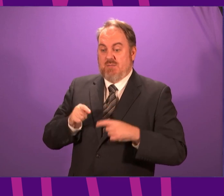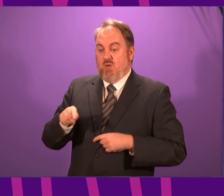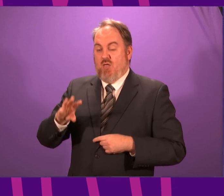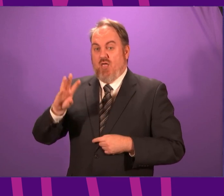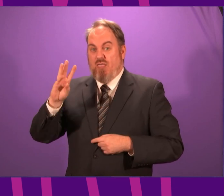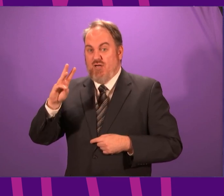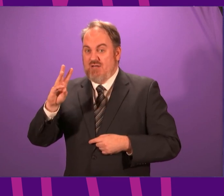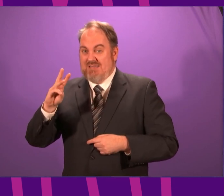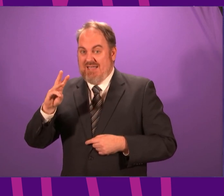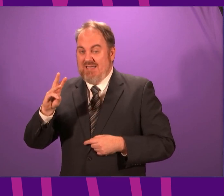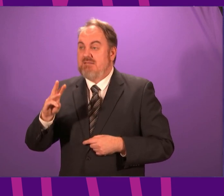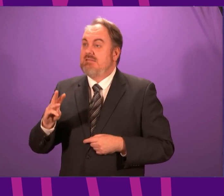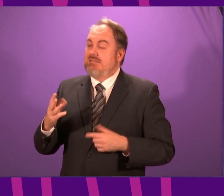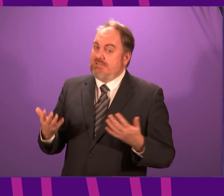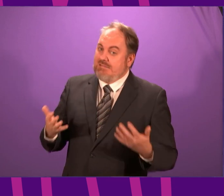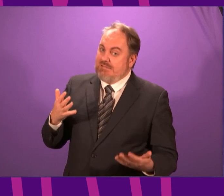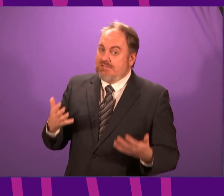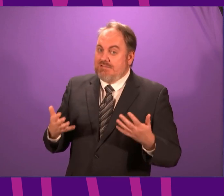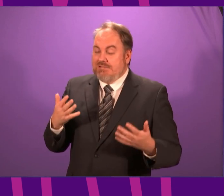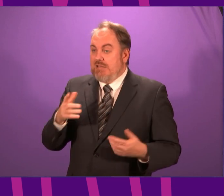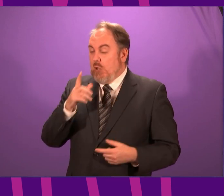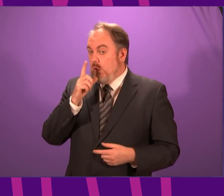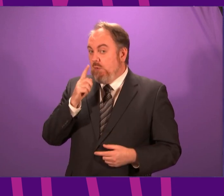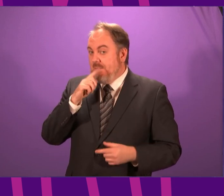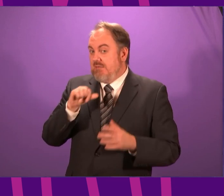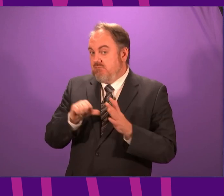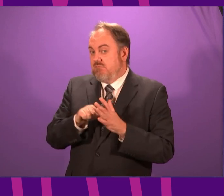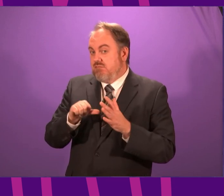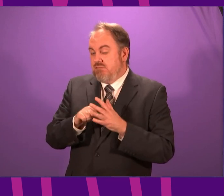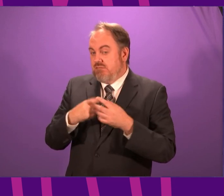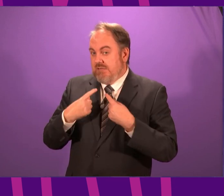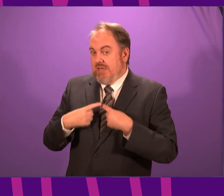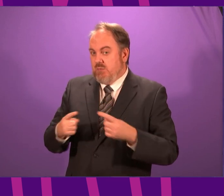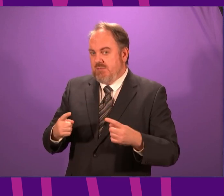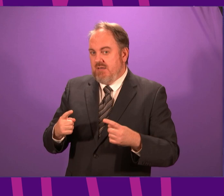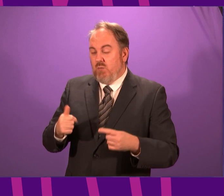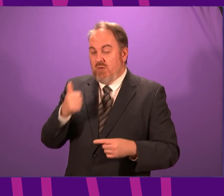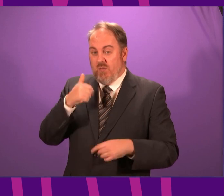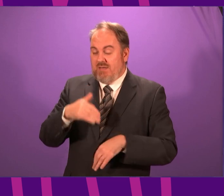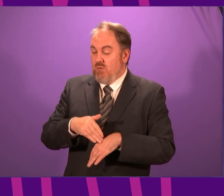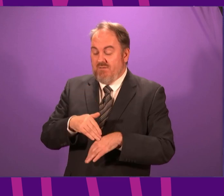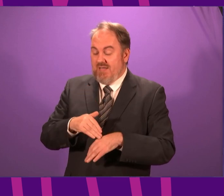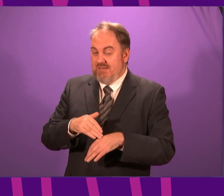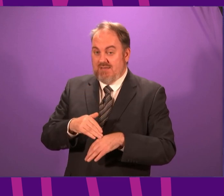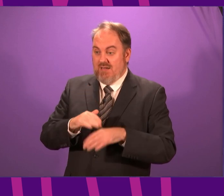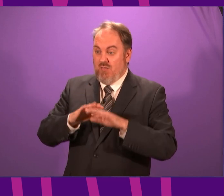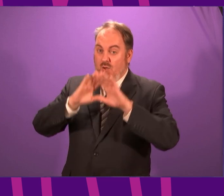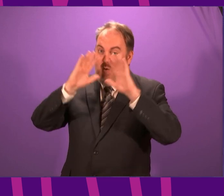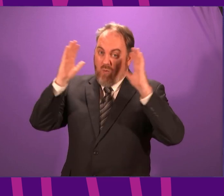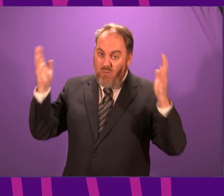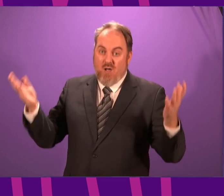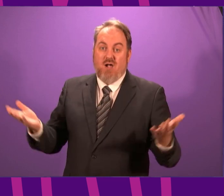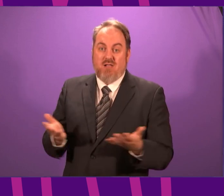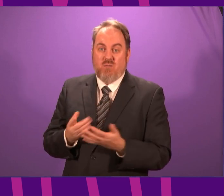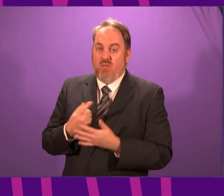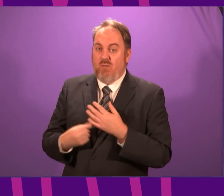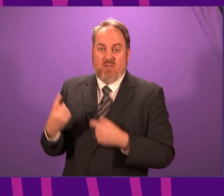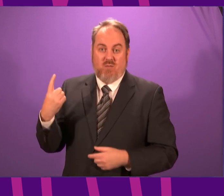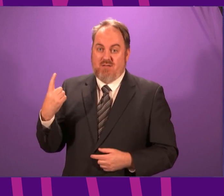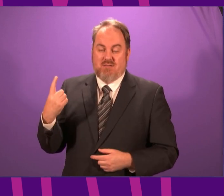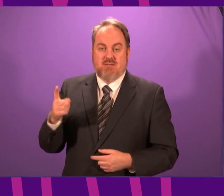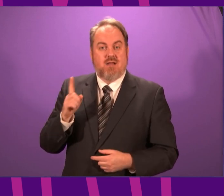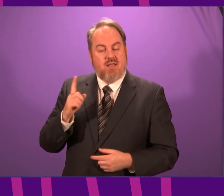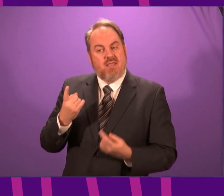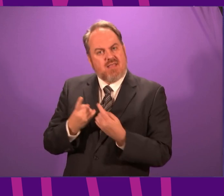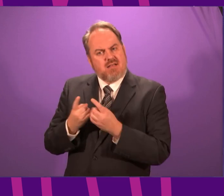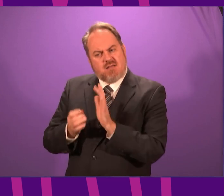indication today of how the country might be divided up. We know it's a global problem, we are not alone, We are doing better than we were, but